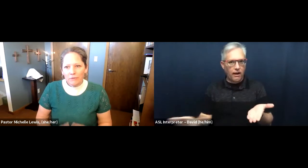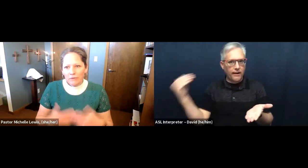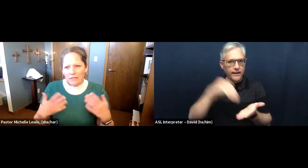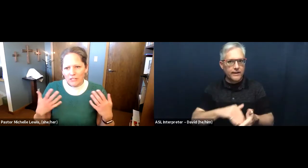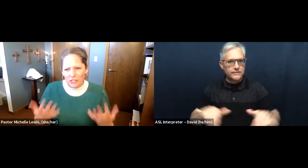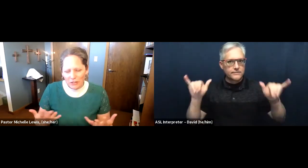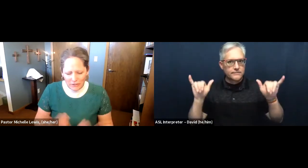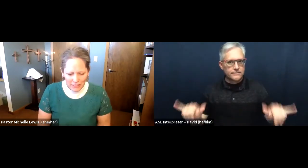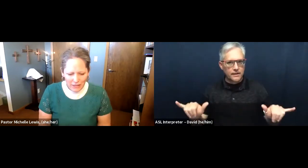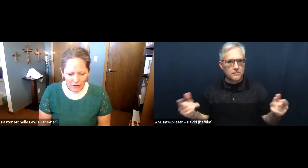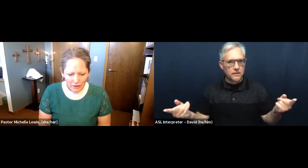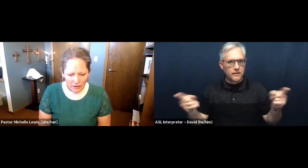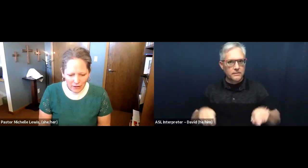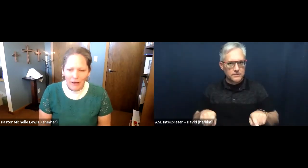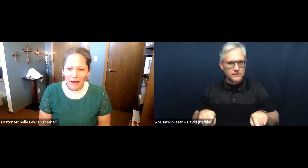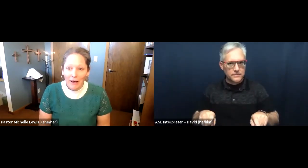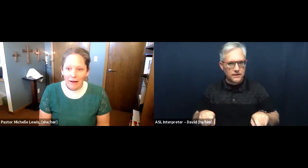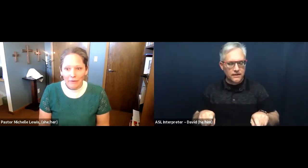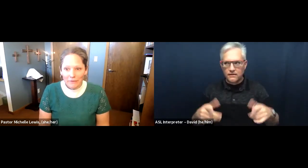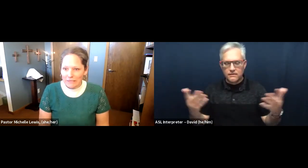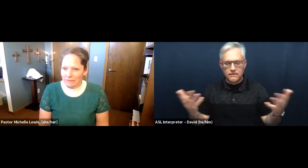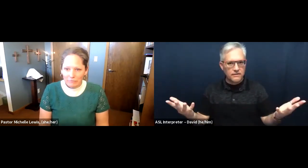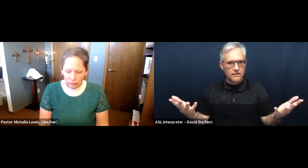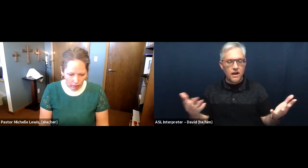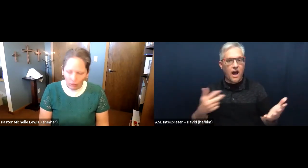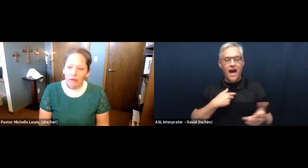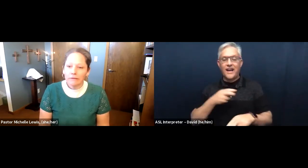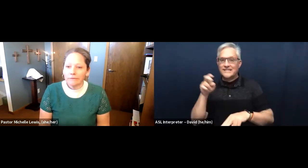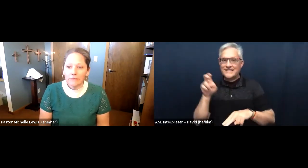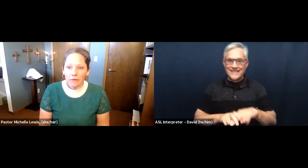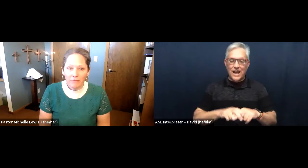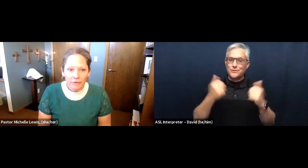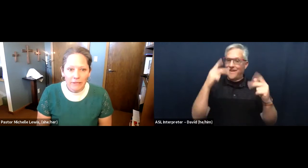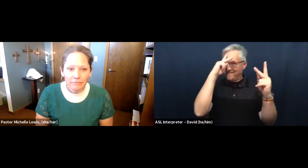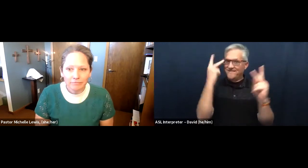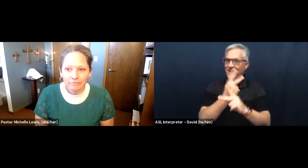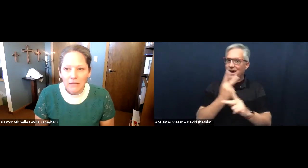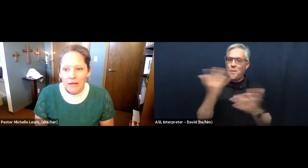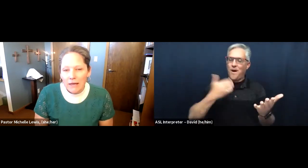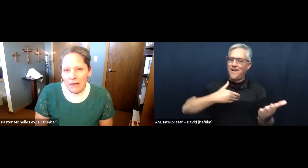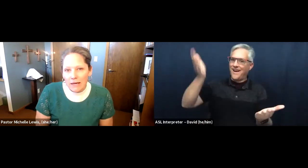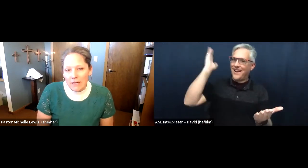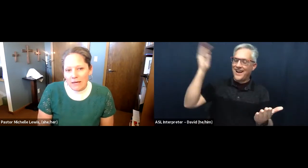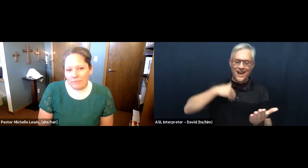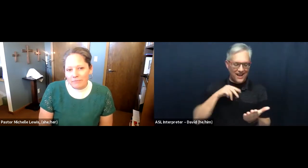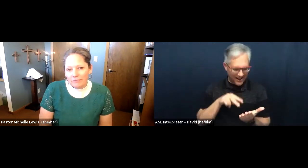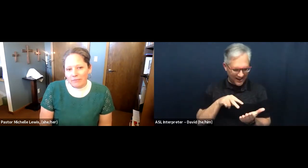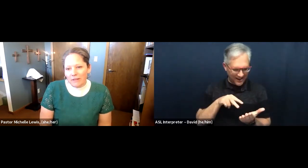to share today, I was a little dumbfounded.